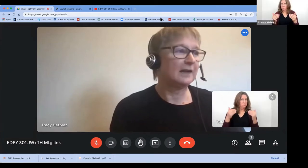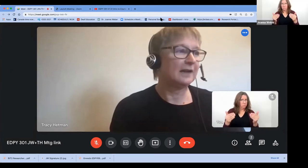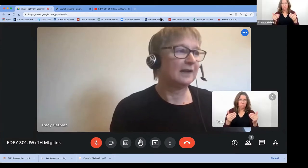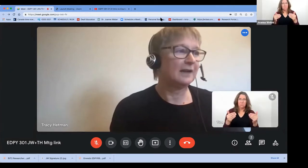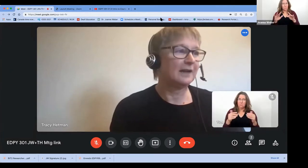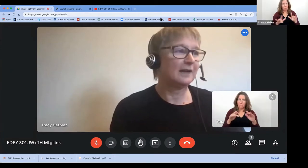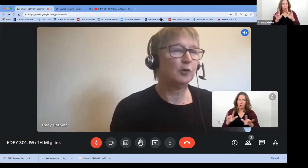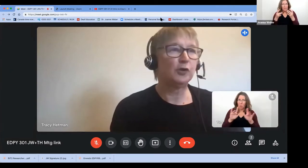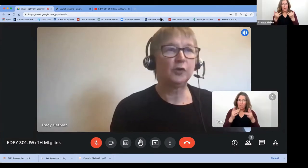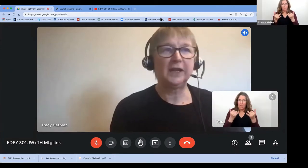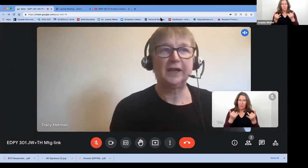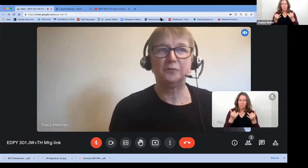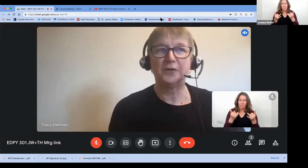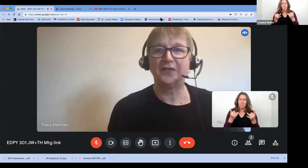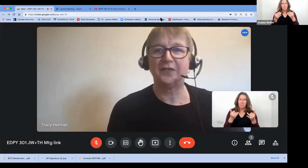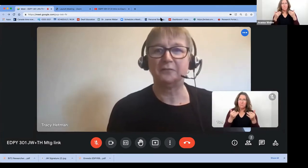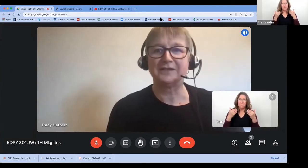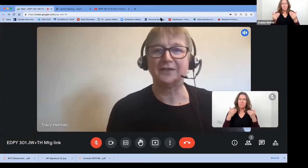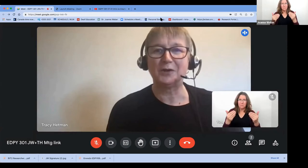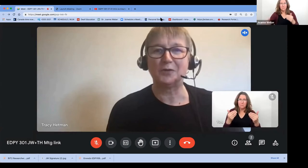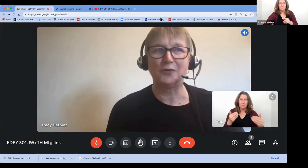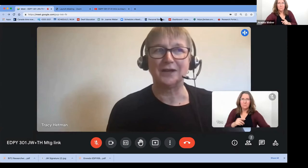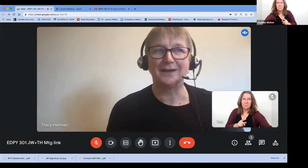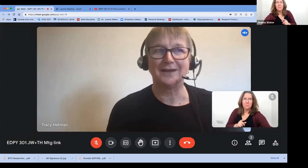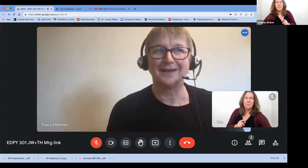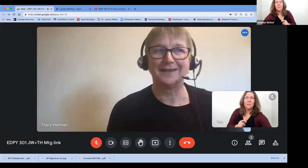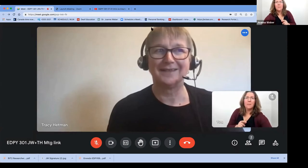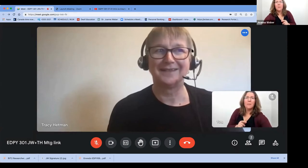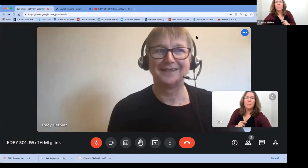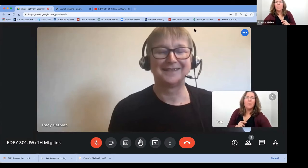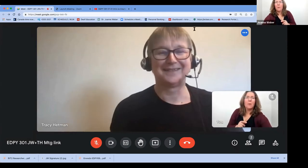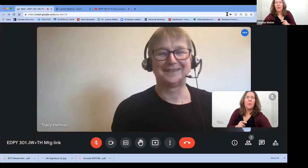Okay, I'm going to go ahead with the rest of the recording.